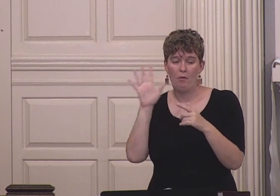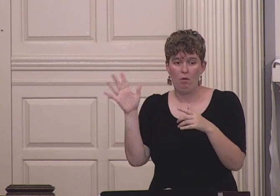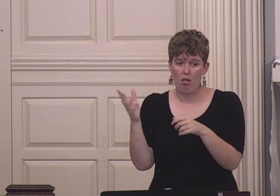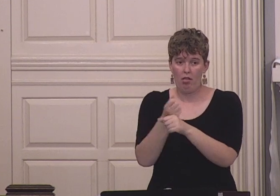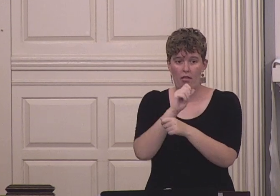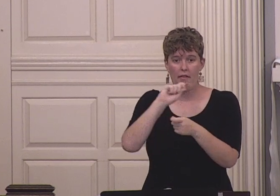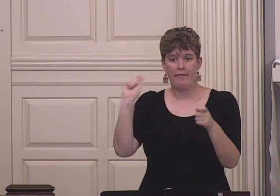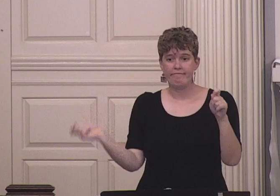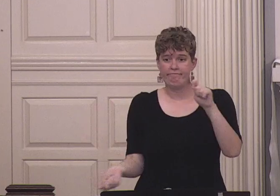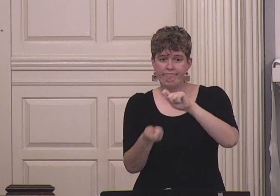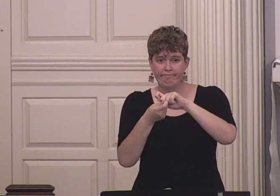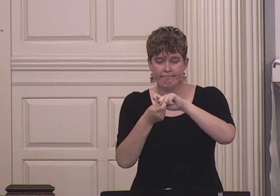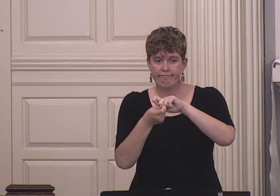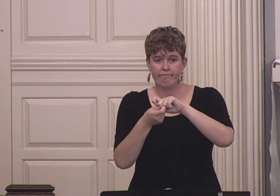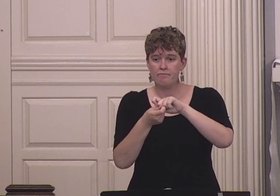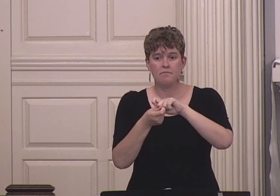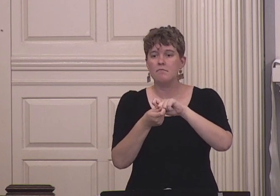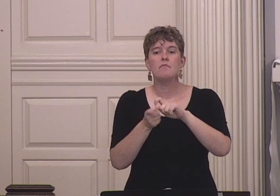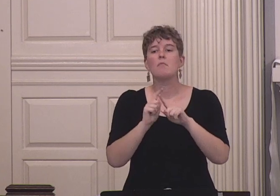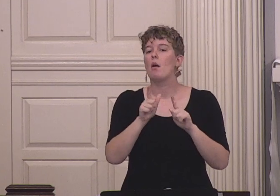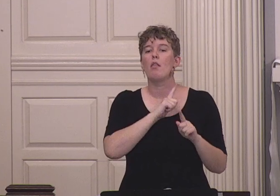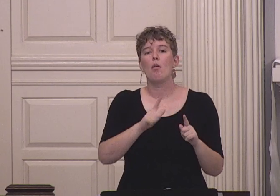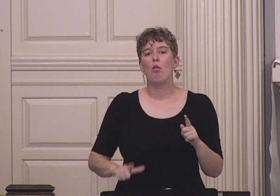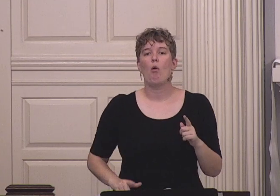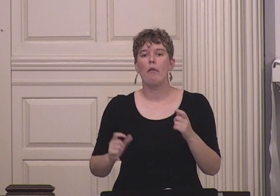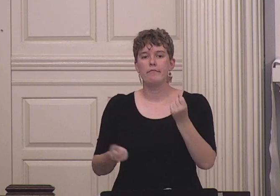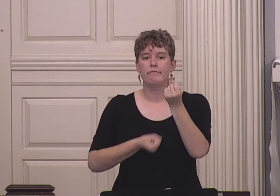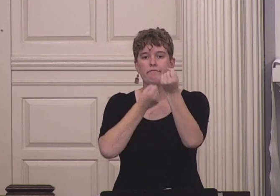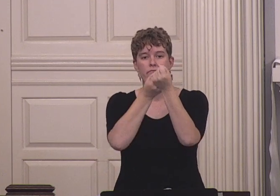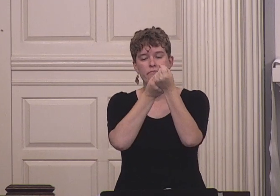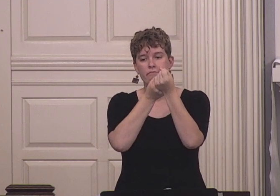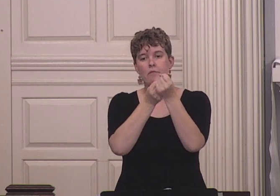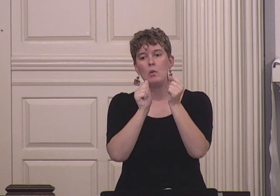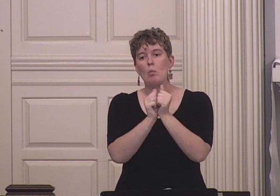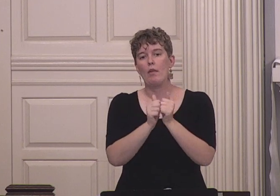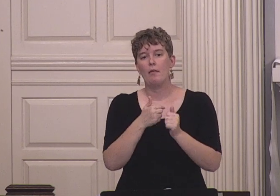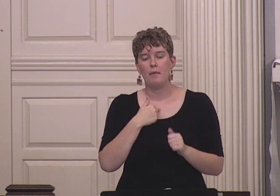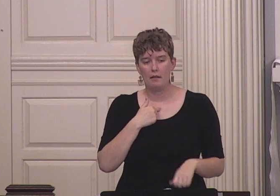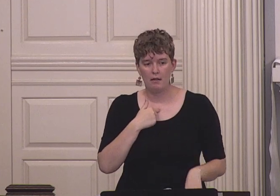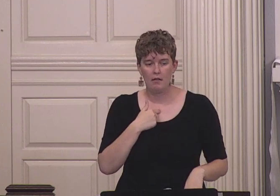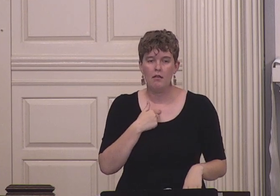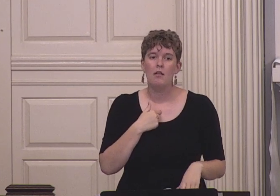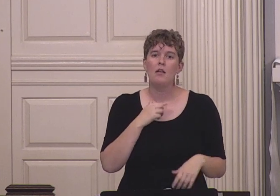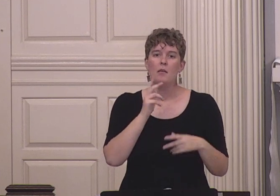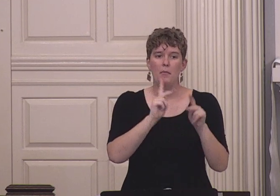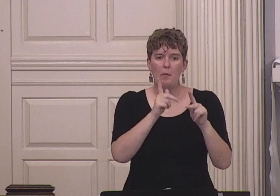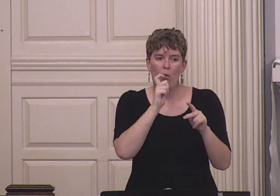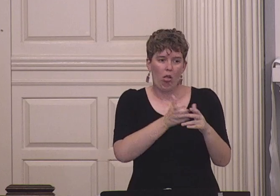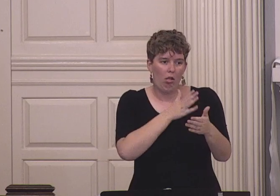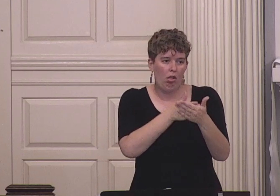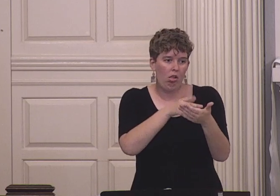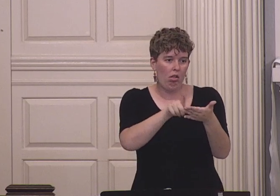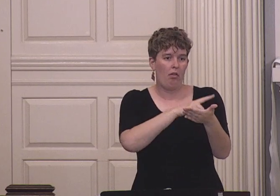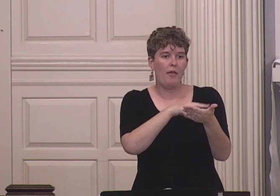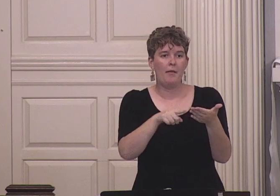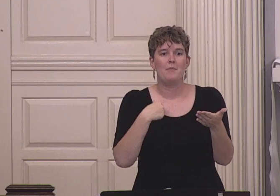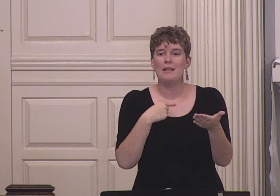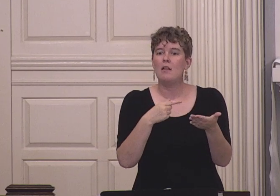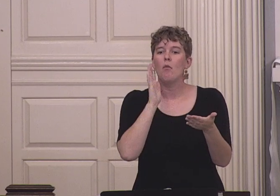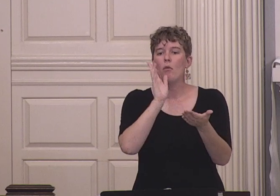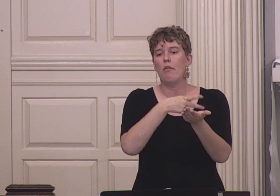him. But the Lord is with me like a mighty champion. My persecutors will stumble. They will not